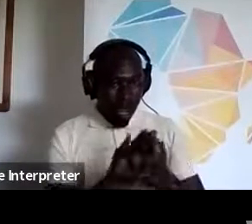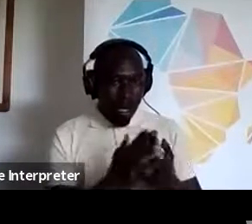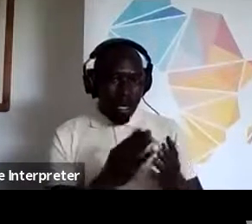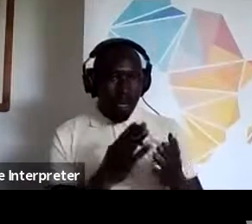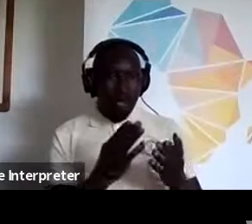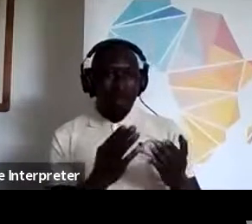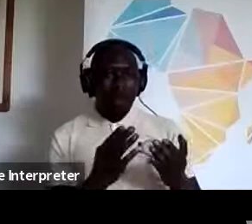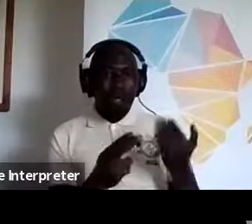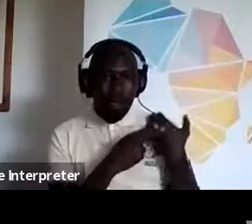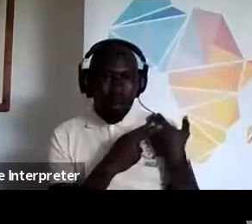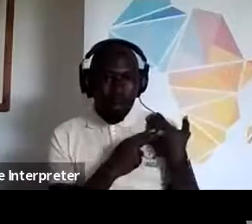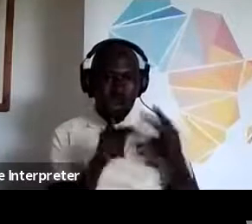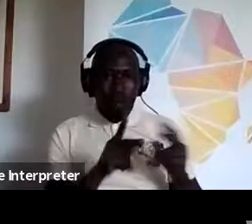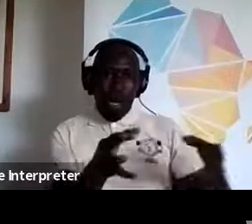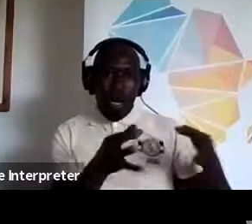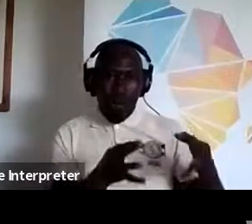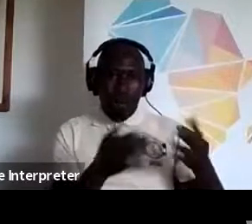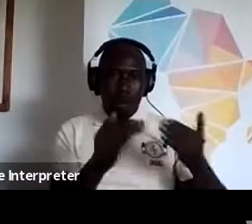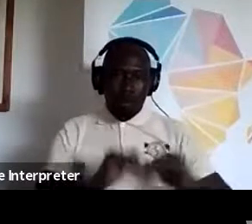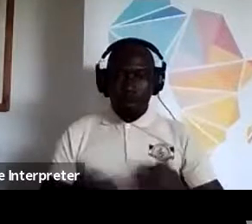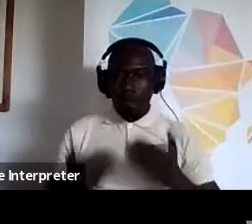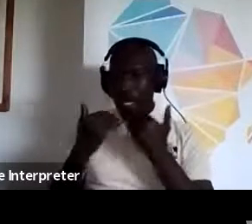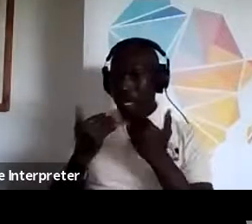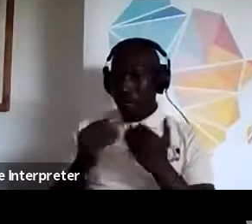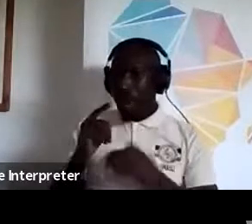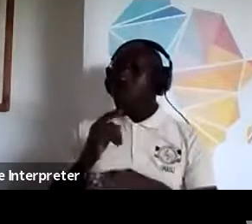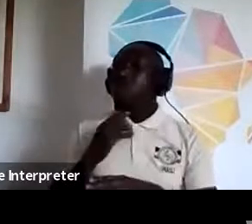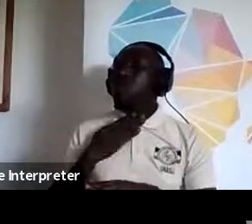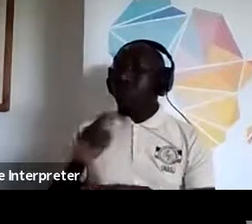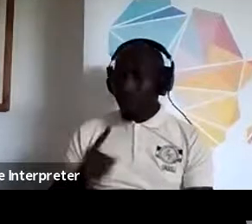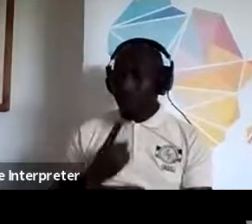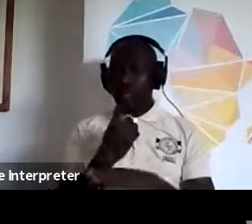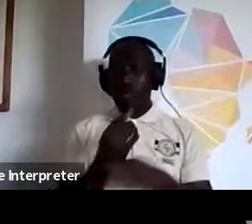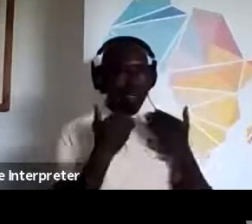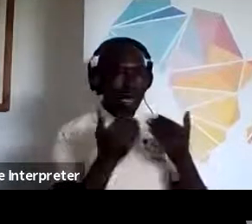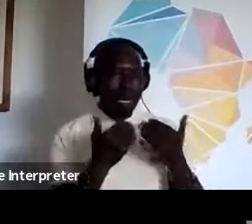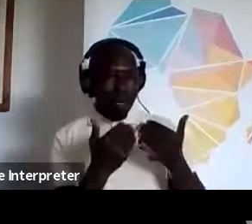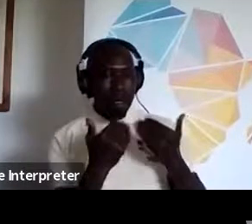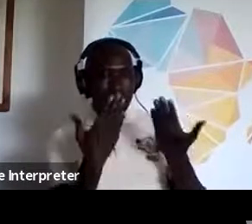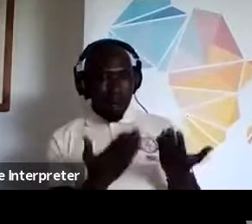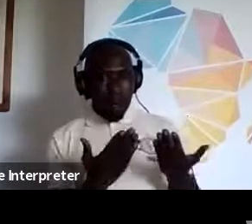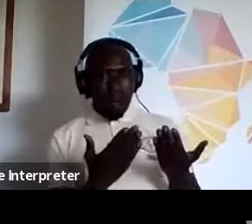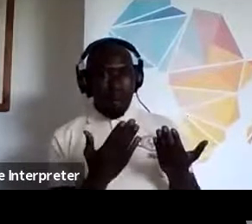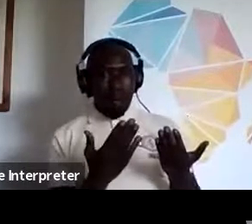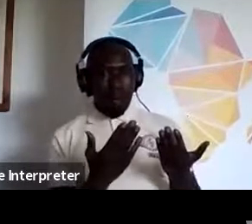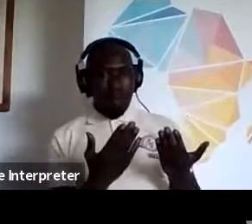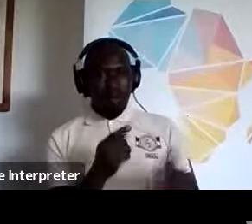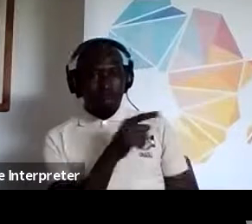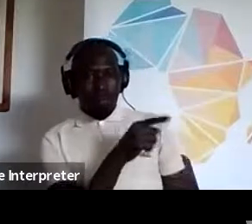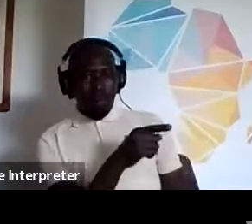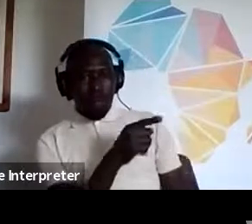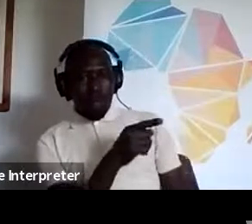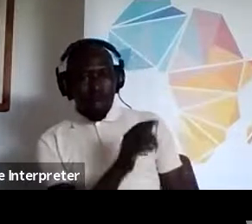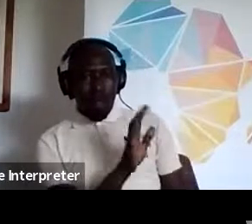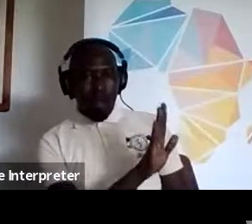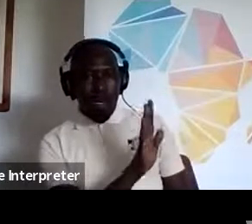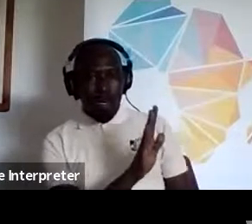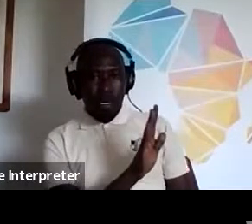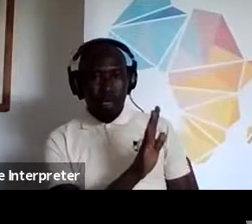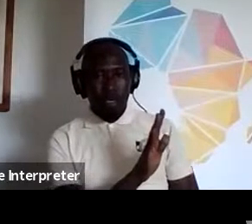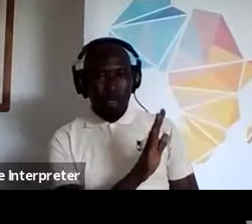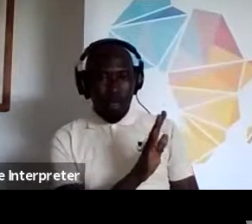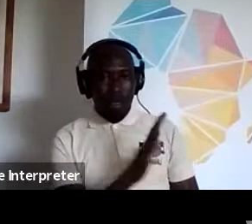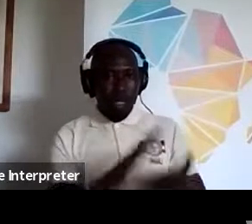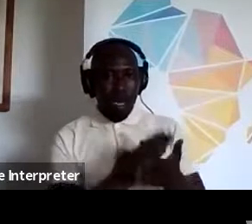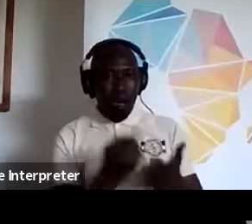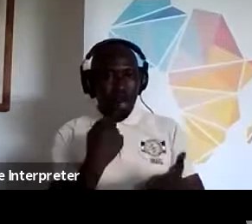Yeah, thank you, Paul. I want first of all to thank Correda for his talk about what happens in